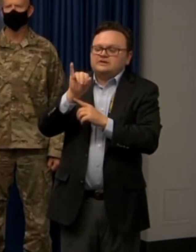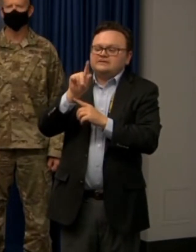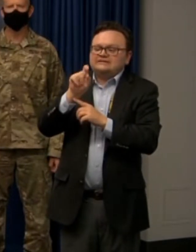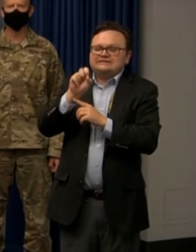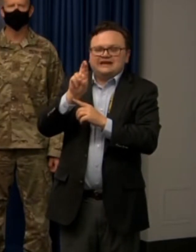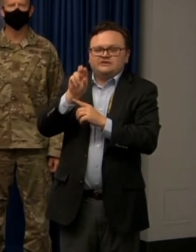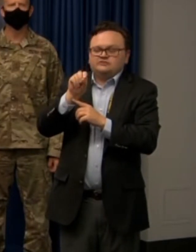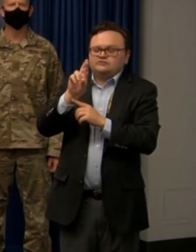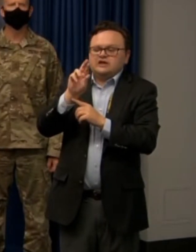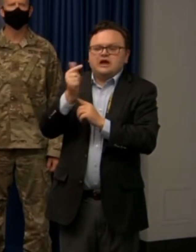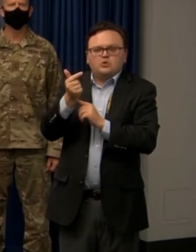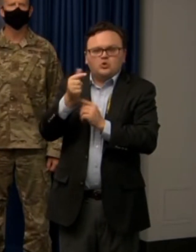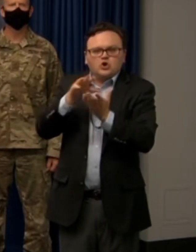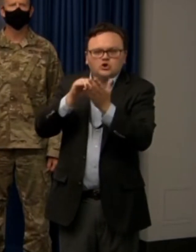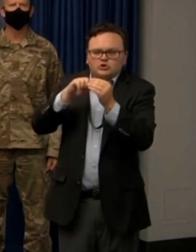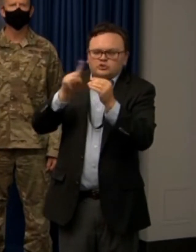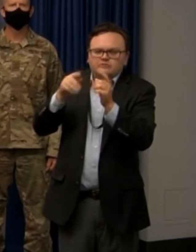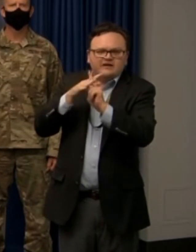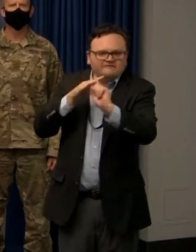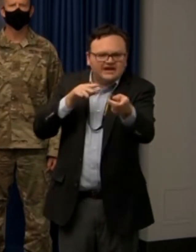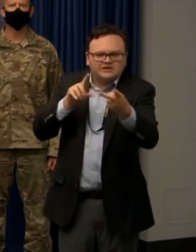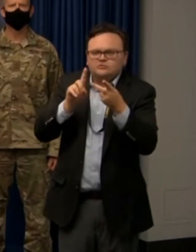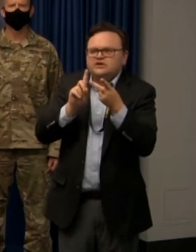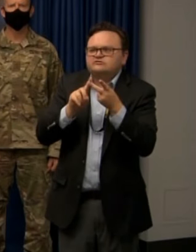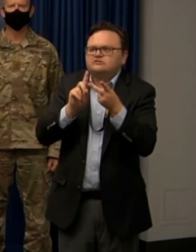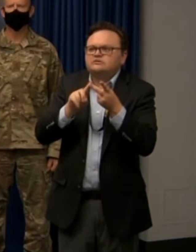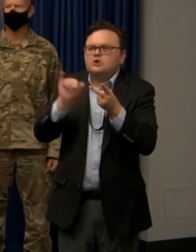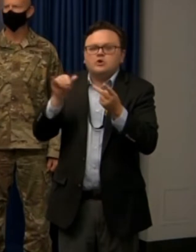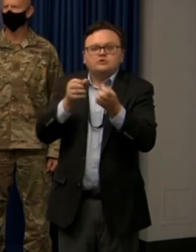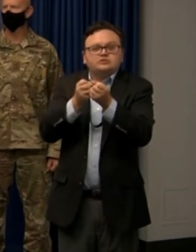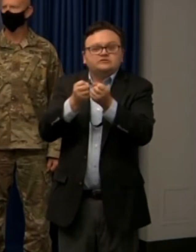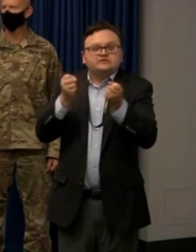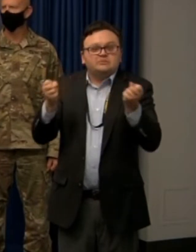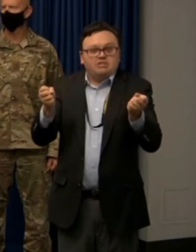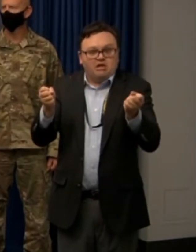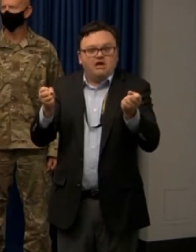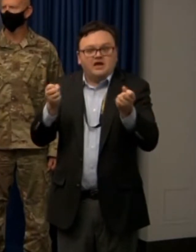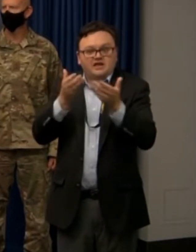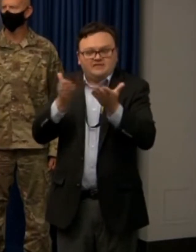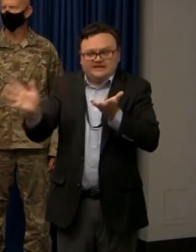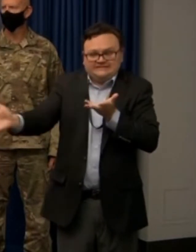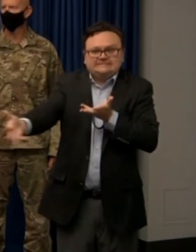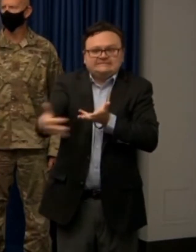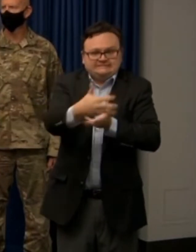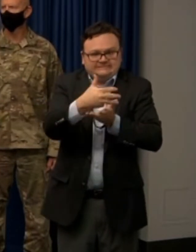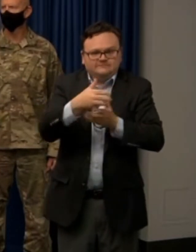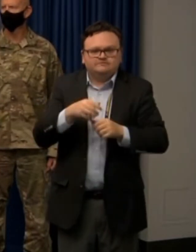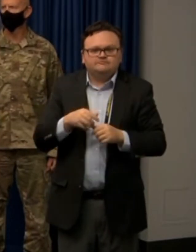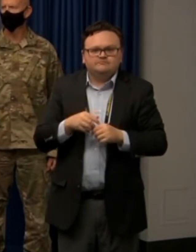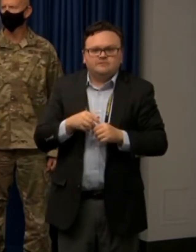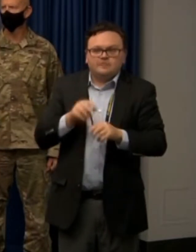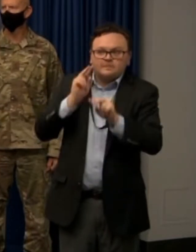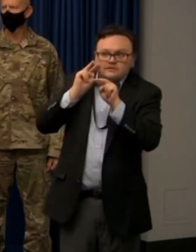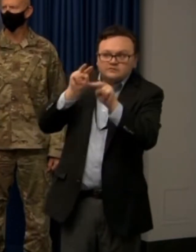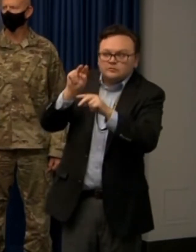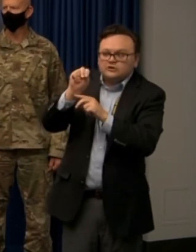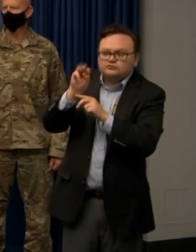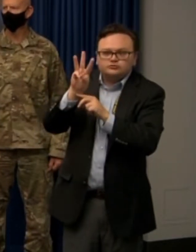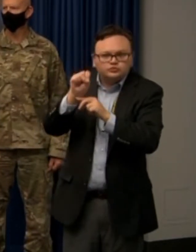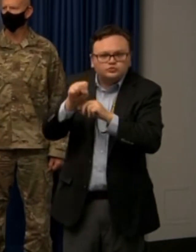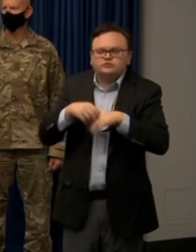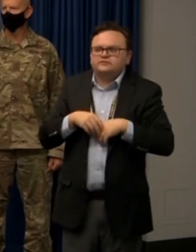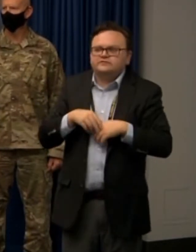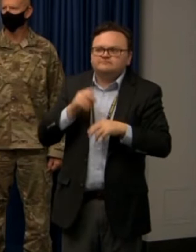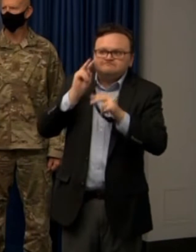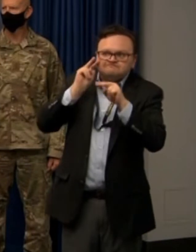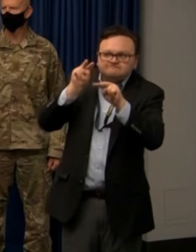on evacuation zones and supply kits. Stay in tune with the news, listen to the local officials, listen to our